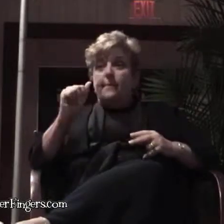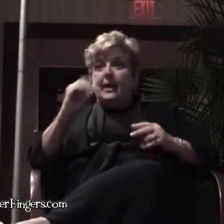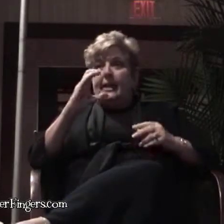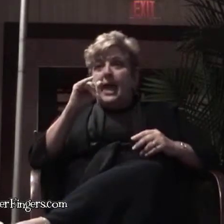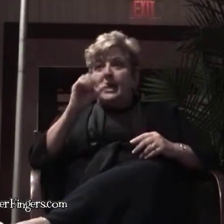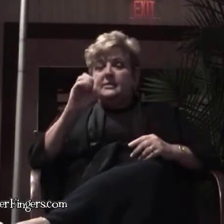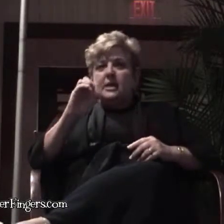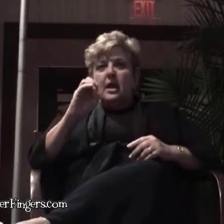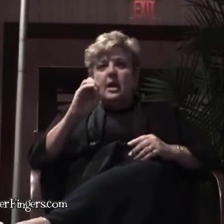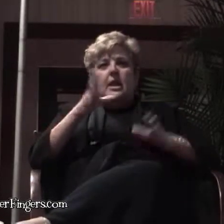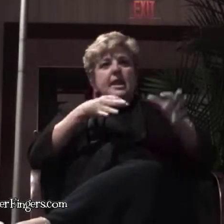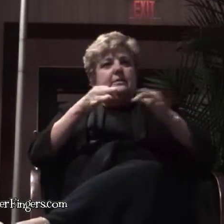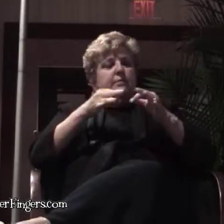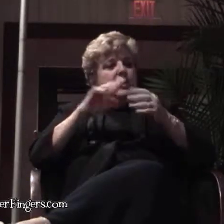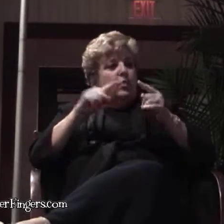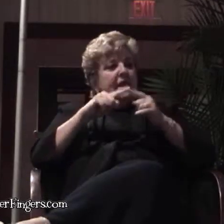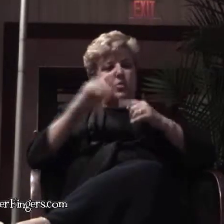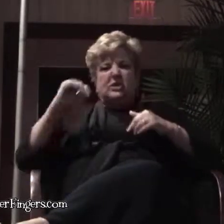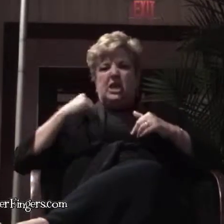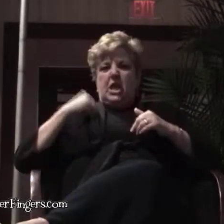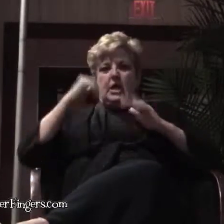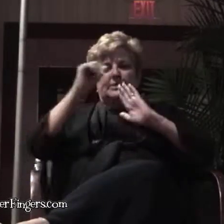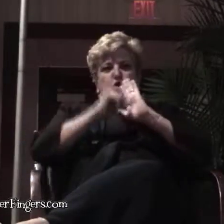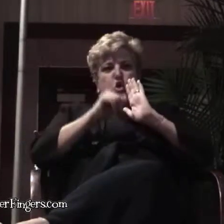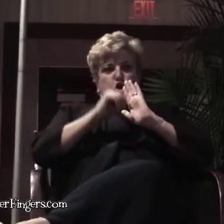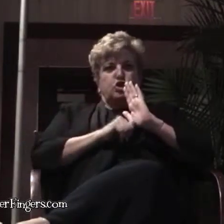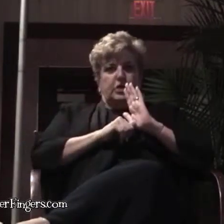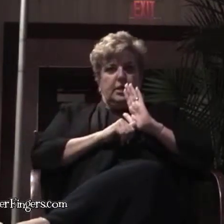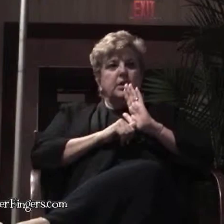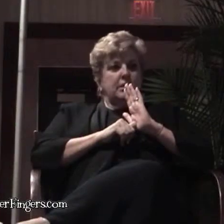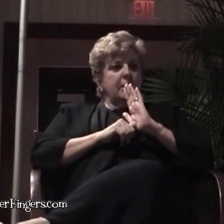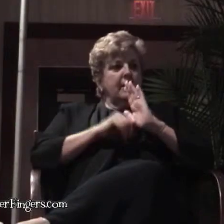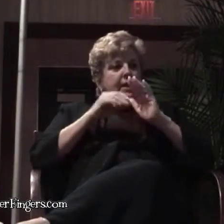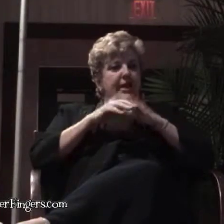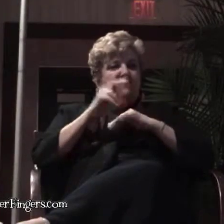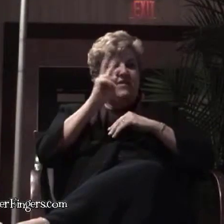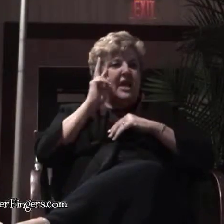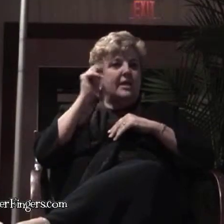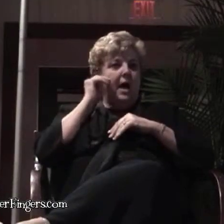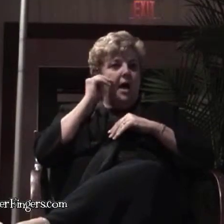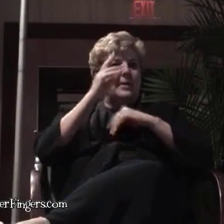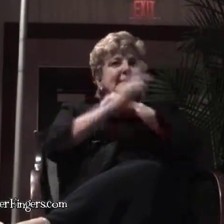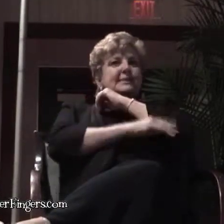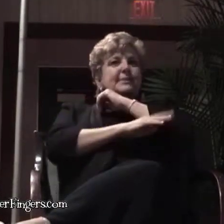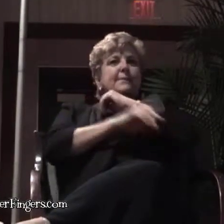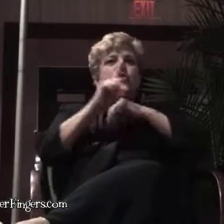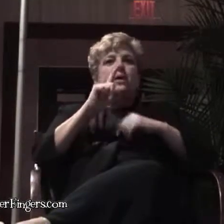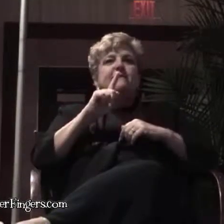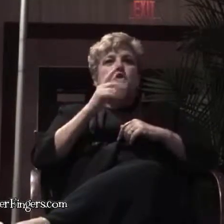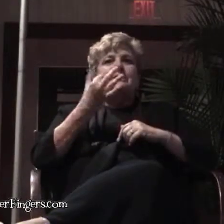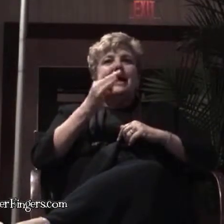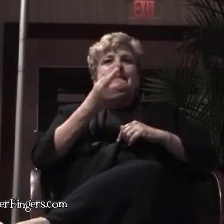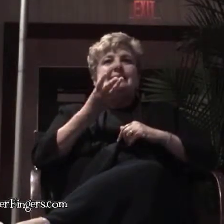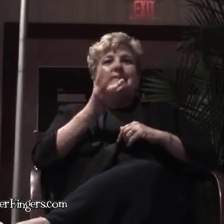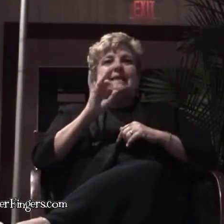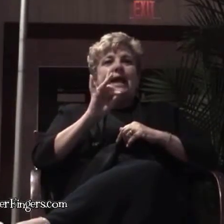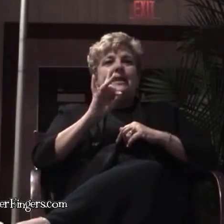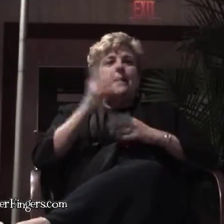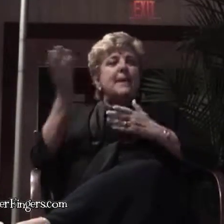was a young surgeon at the 71st Medevac Hospital in Plano, Vietnam on September 21st, 1968. They brought in a soldier who was so